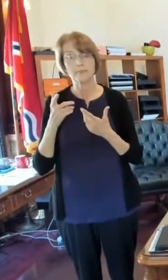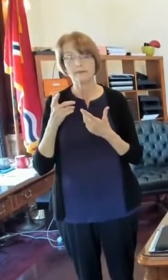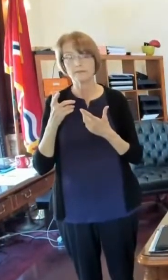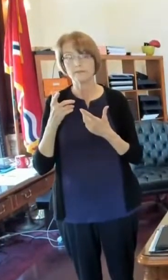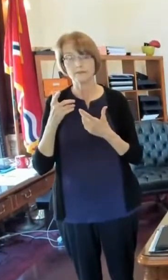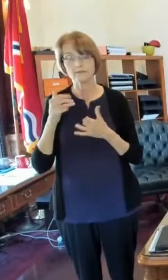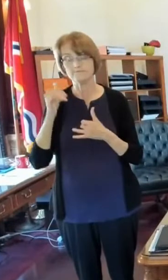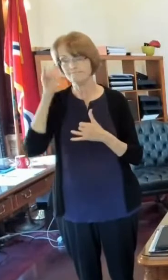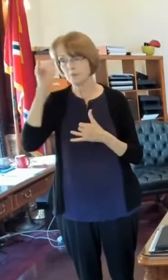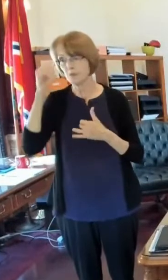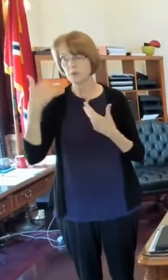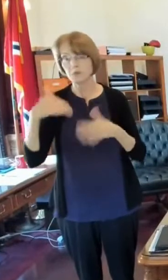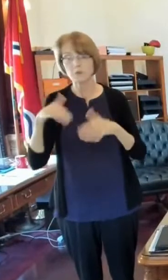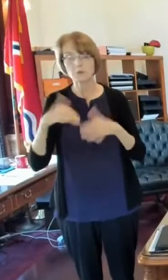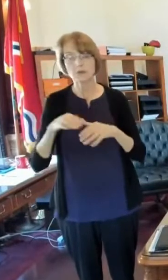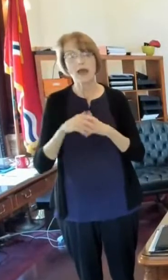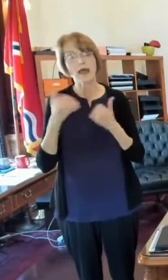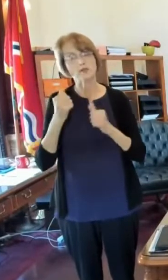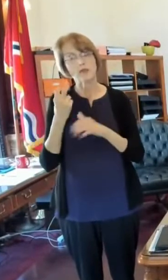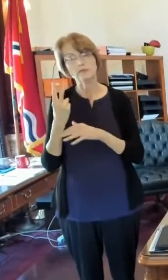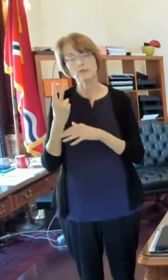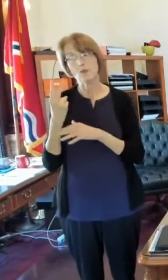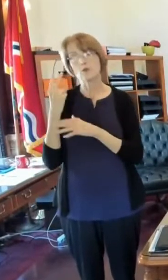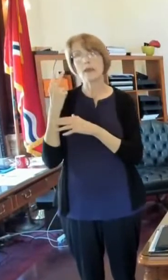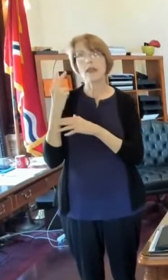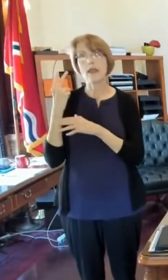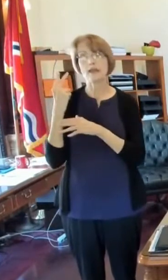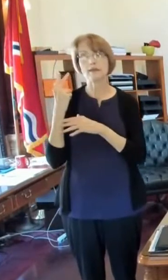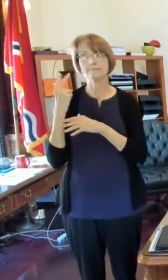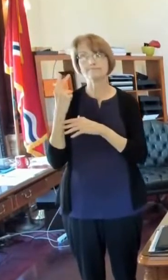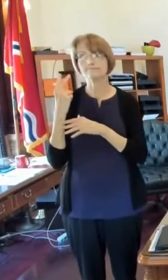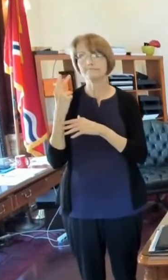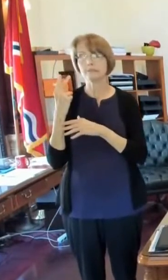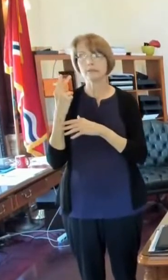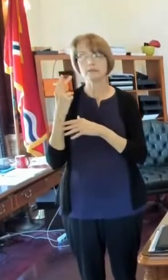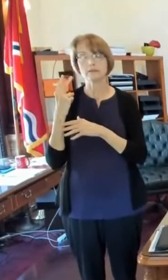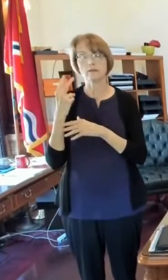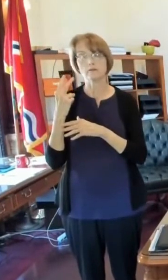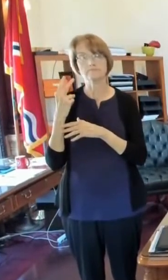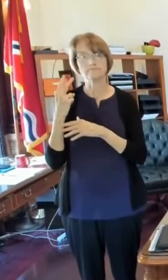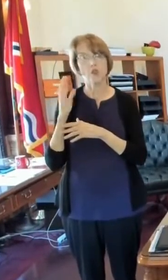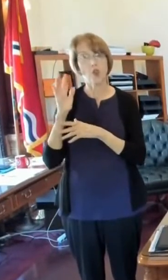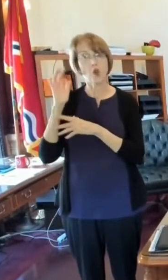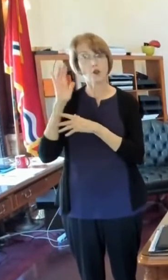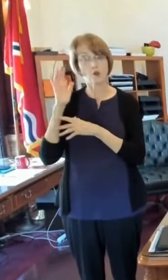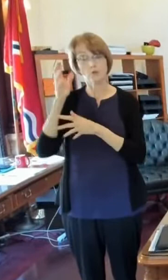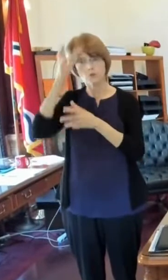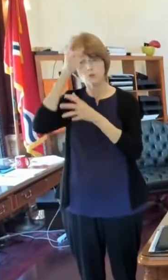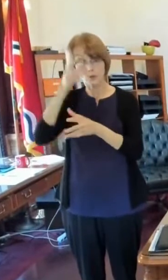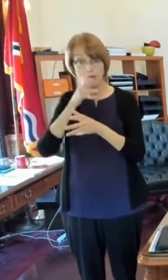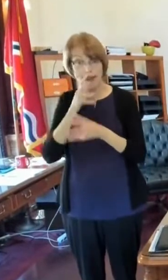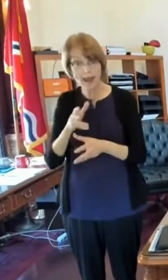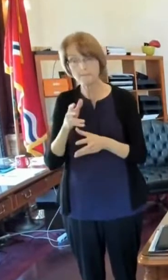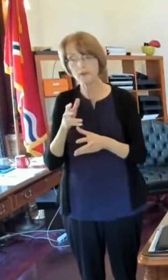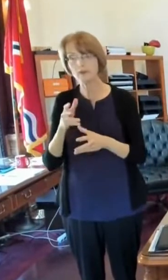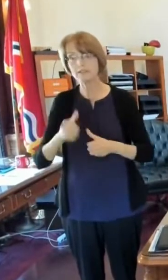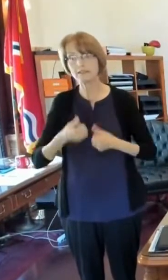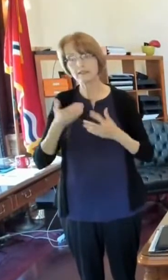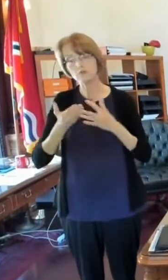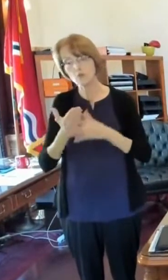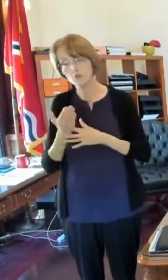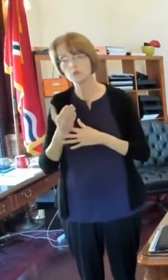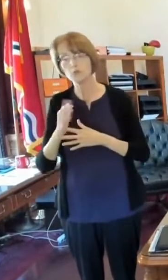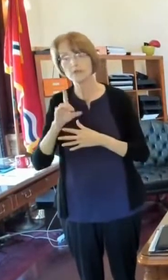about, look back to your grandparents who went through depressions, who